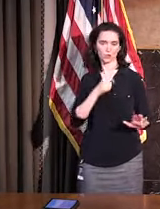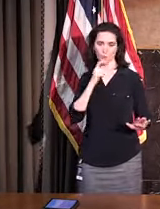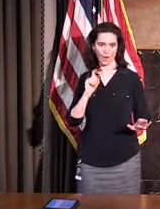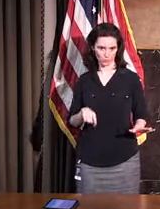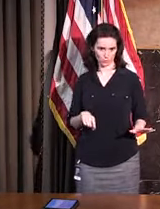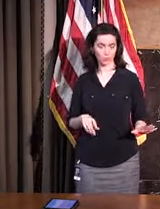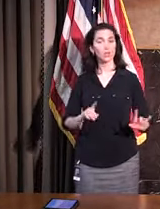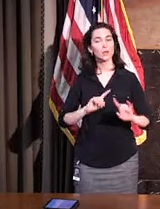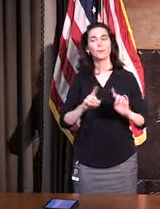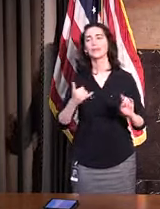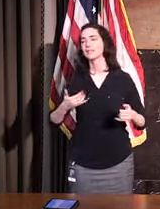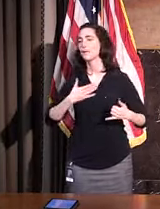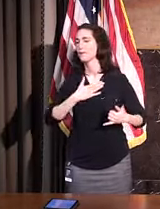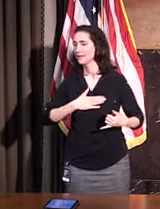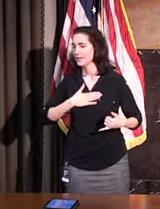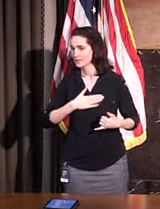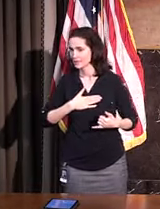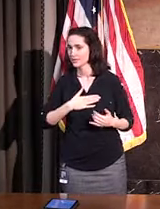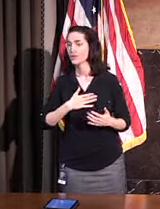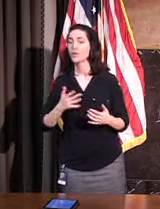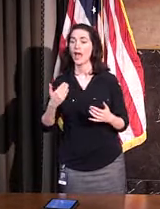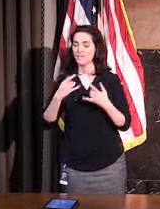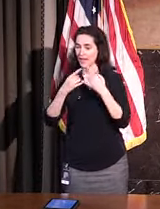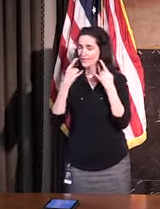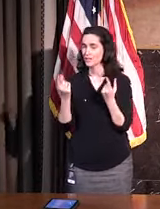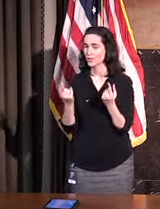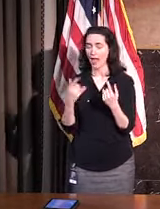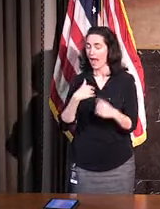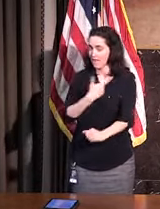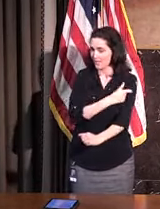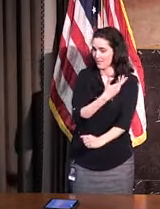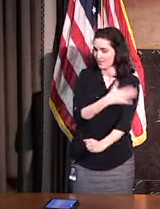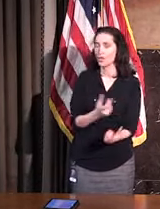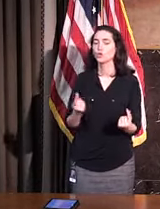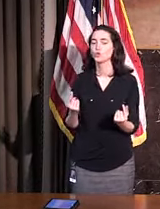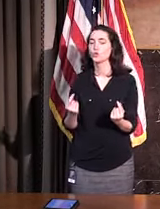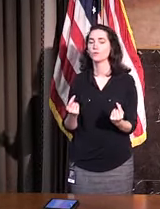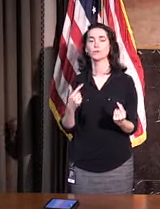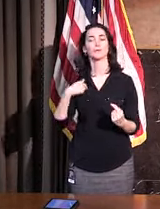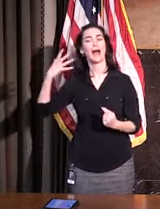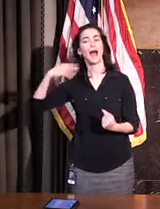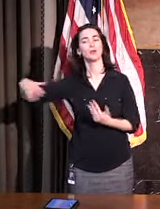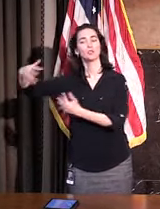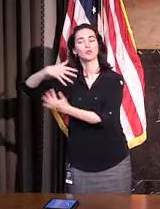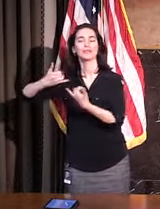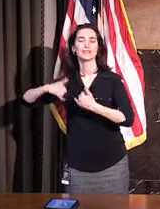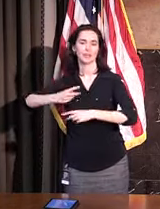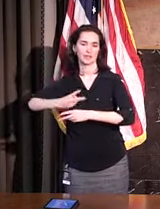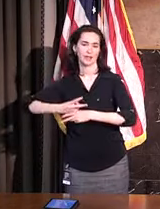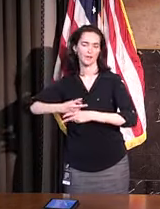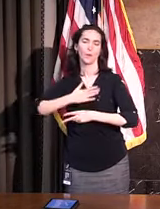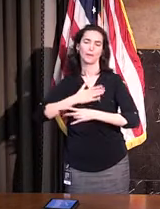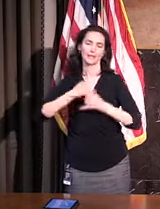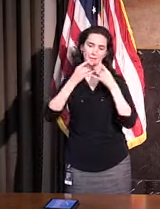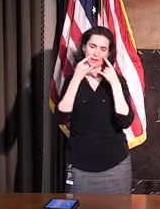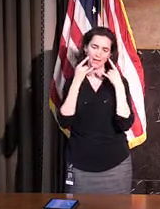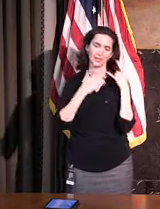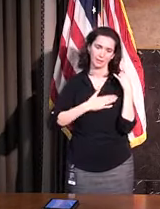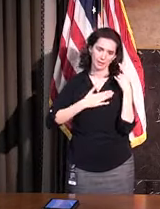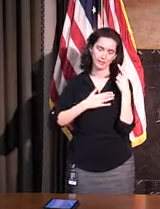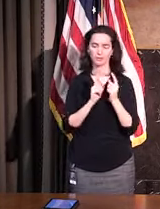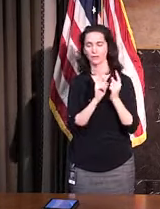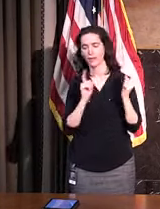vaccinated, to continue to do the following. Continue to take precautions when you're out in public, like wearing a mask and distancing and